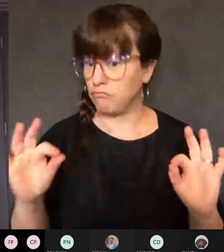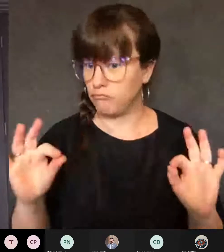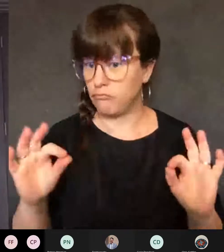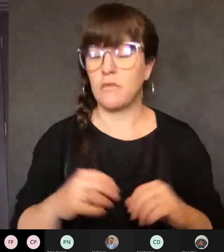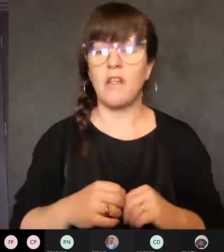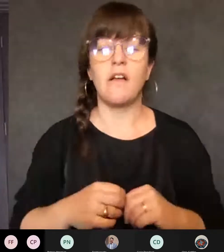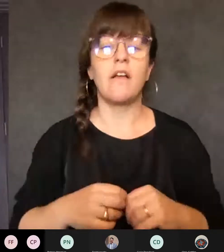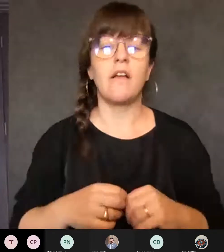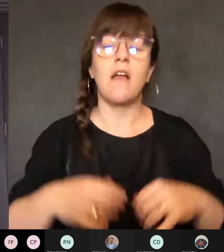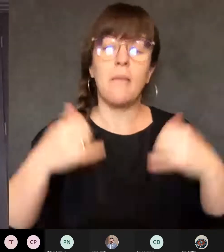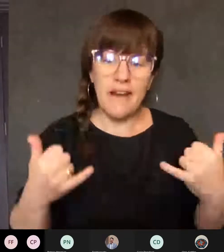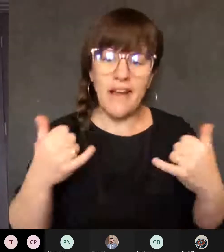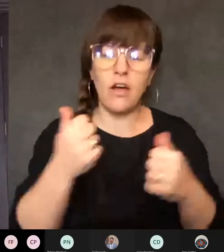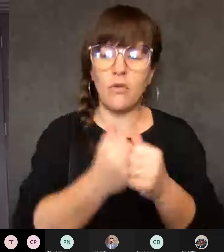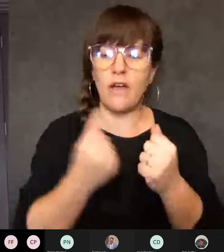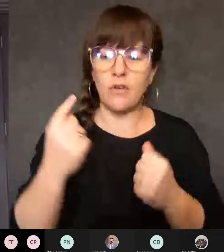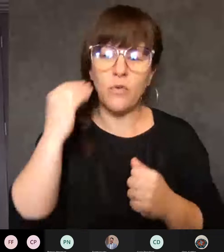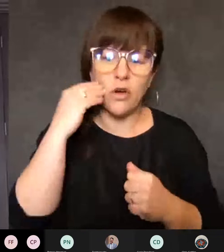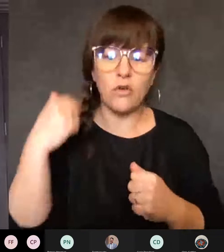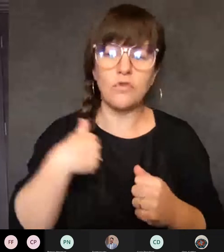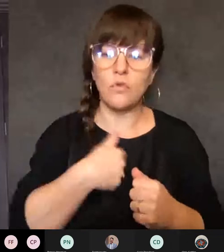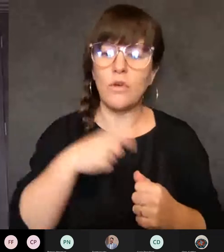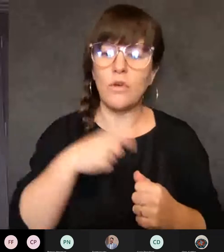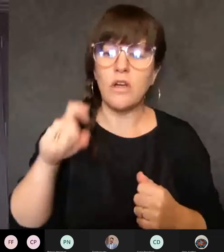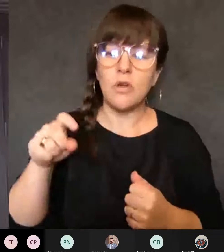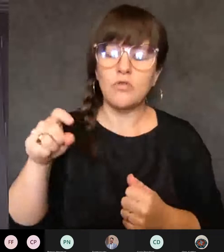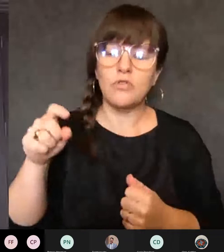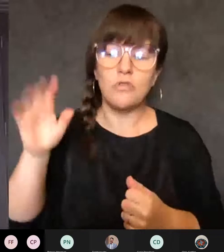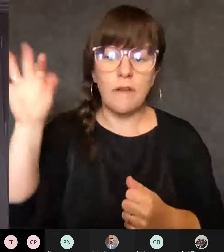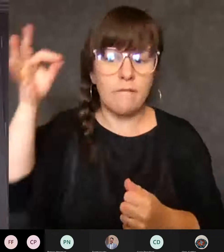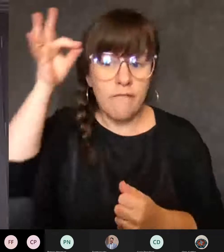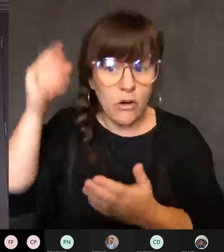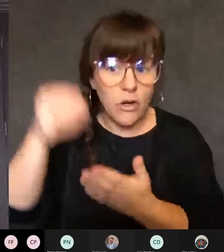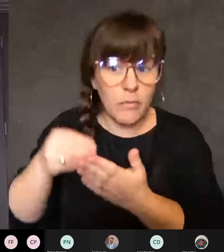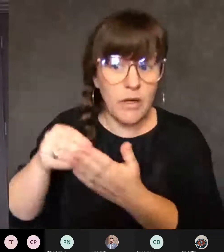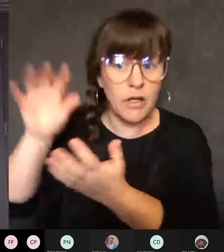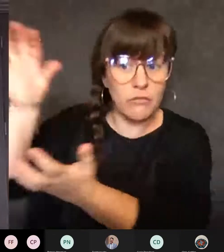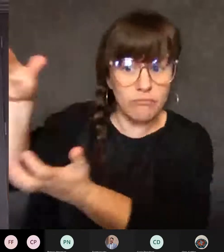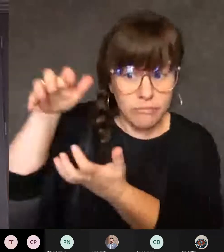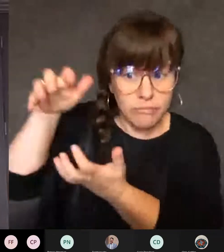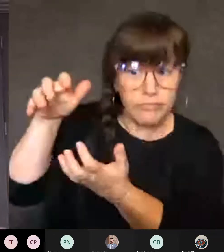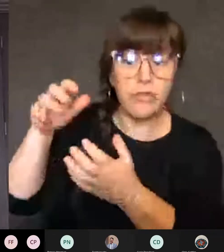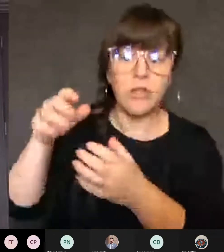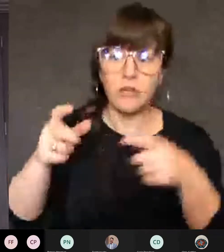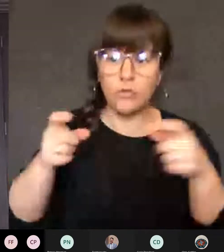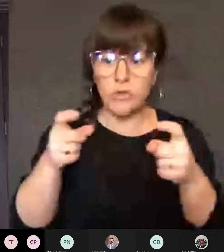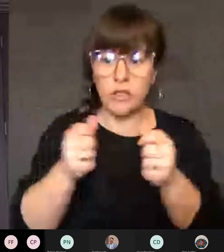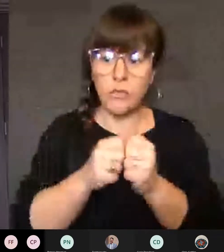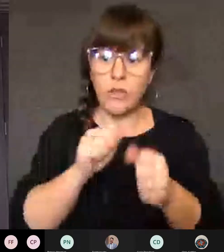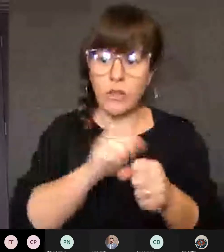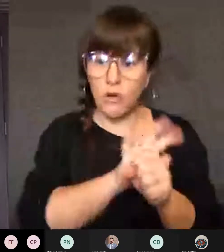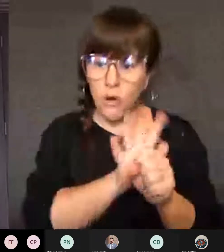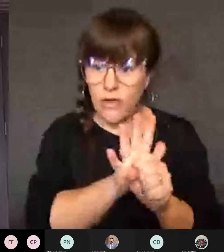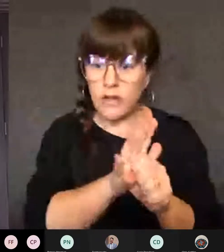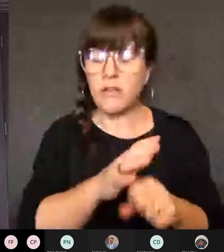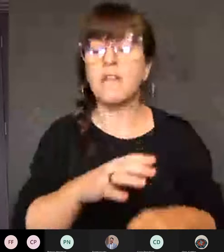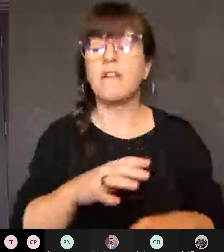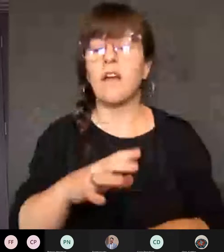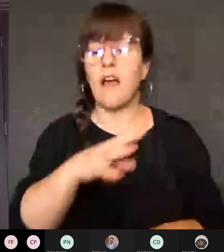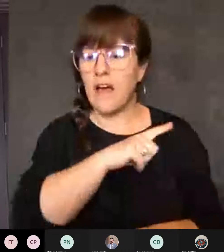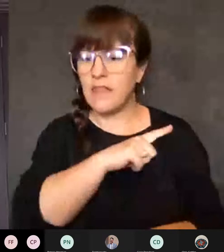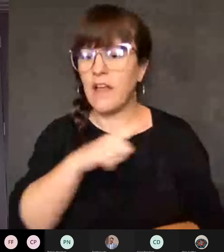are supposed to get a significant amount of federal money to deal with COVID, the legislature has been